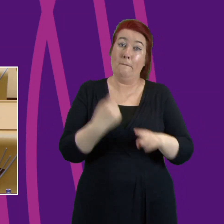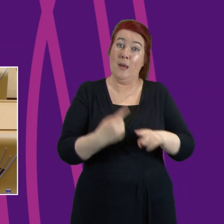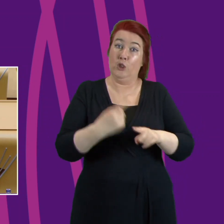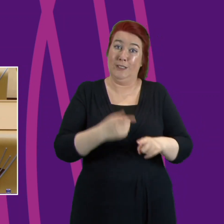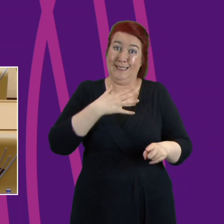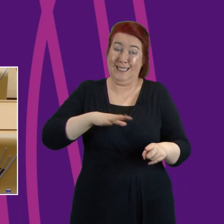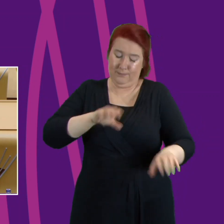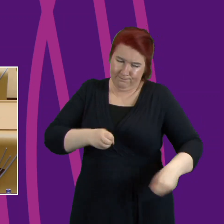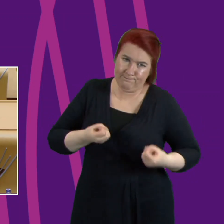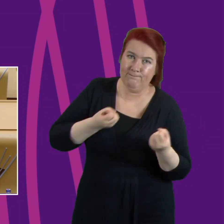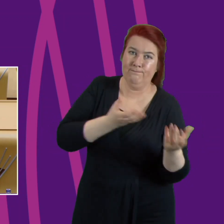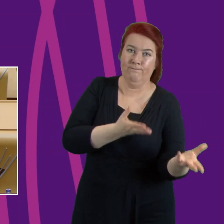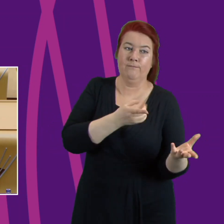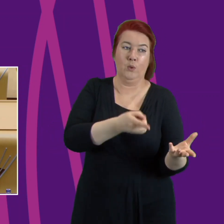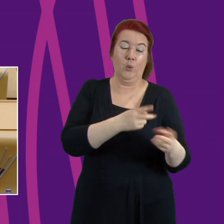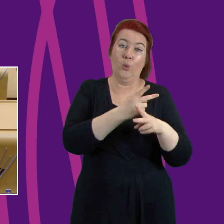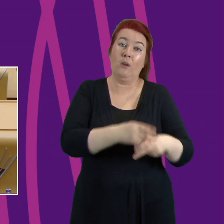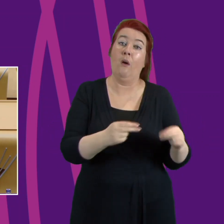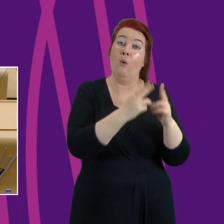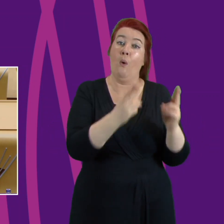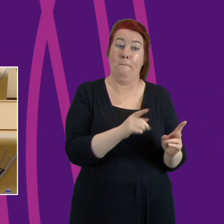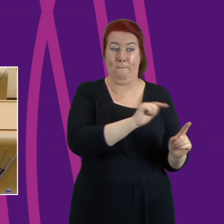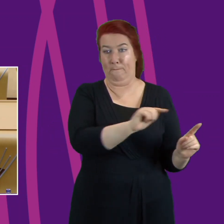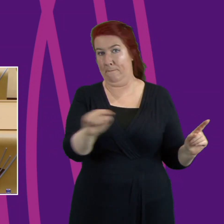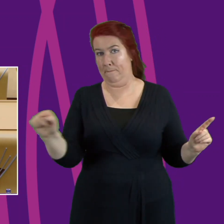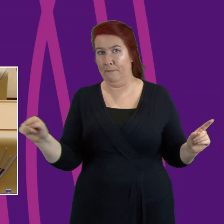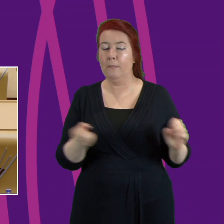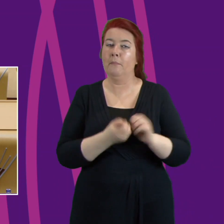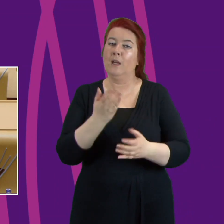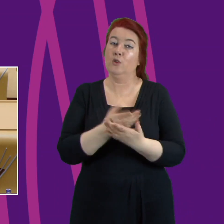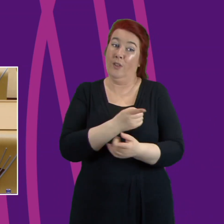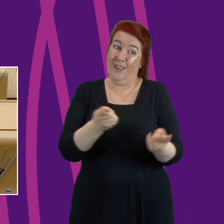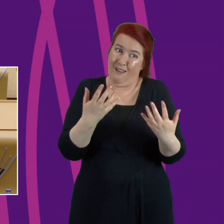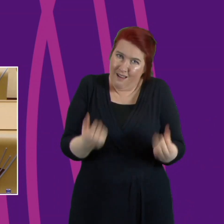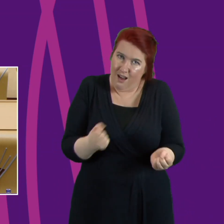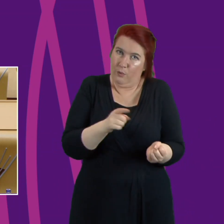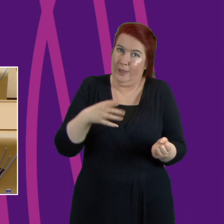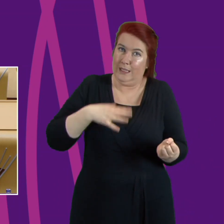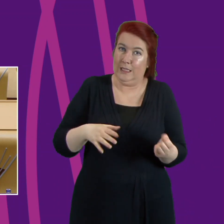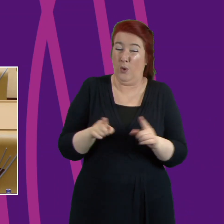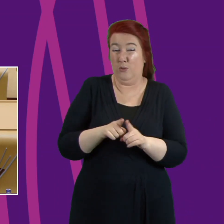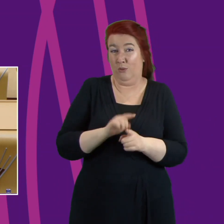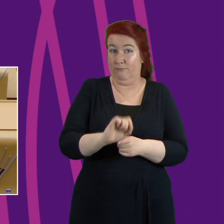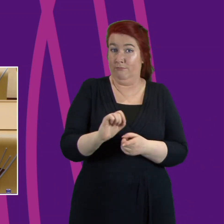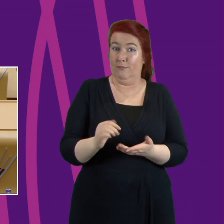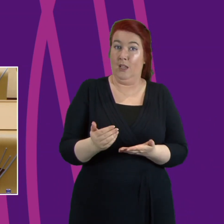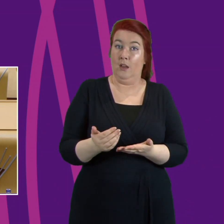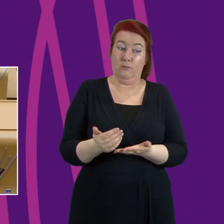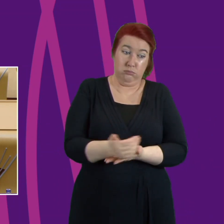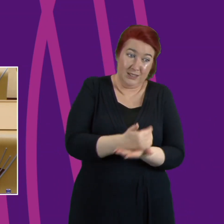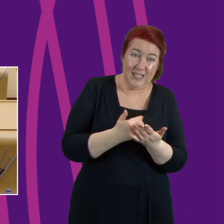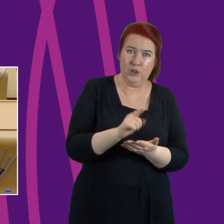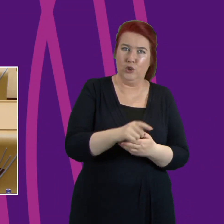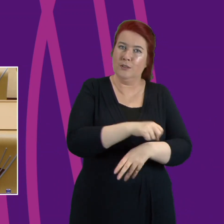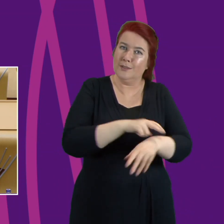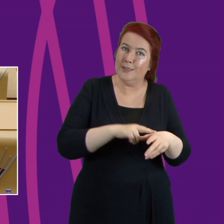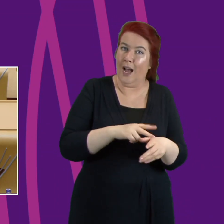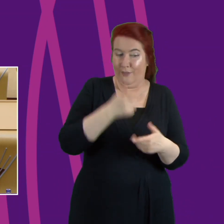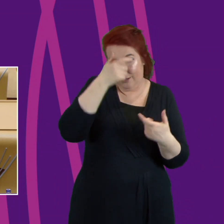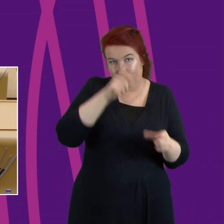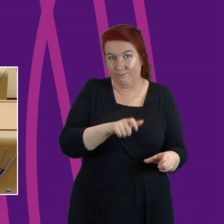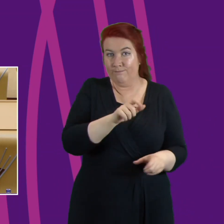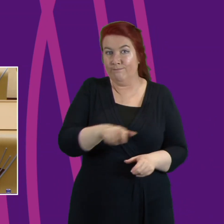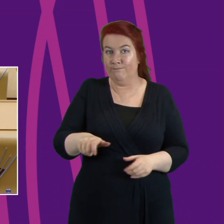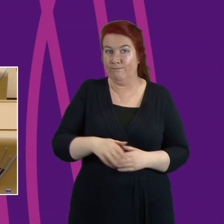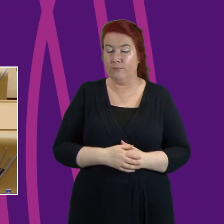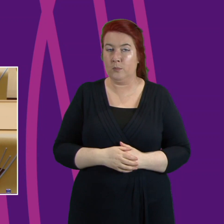provision to ensure staff have what they need and they and the residents have that protection. Work is also underway to ensure